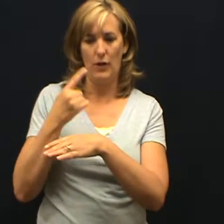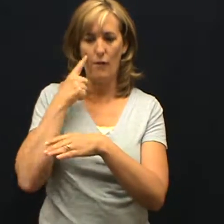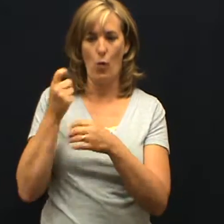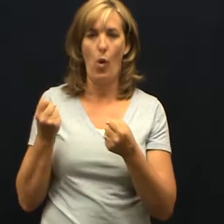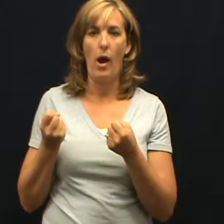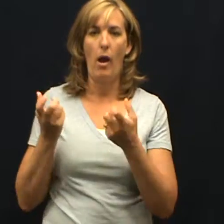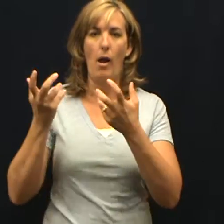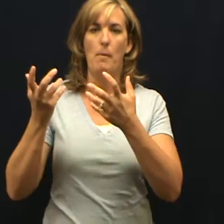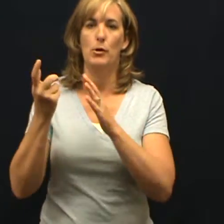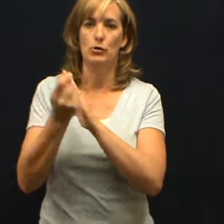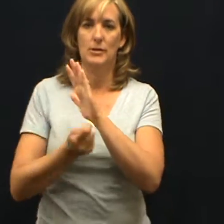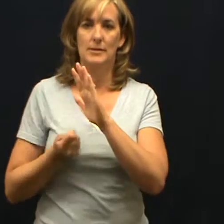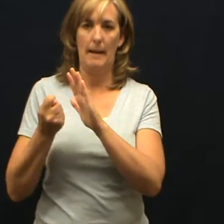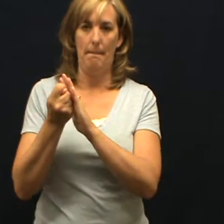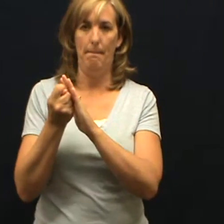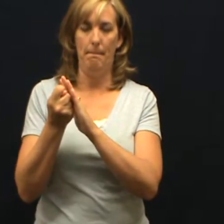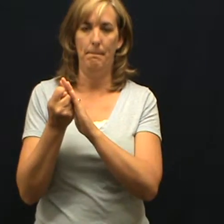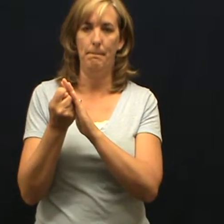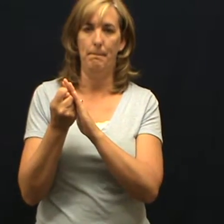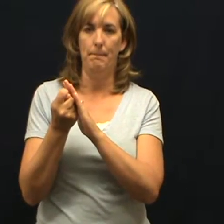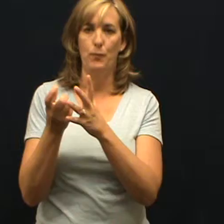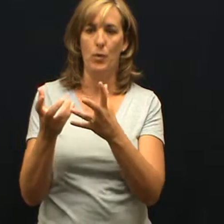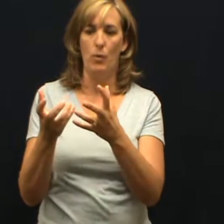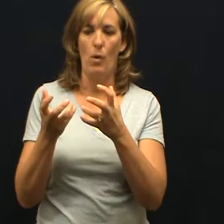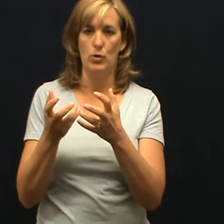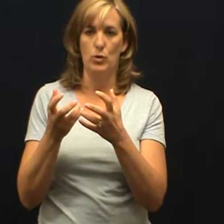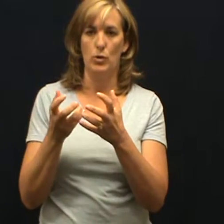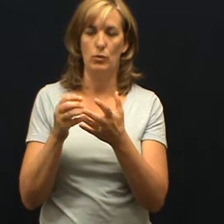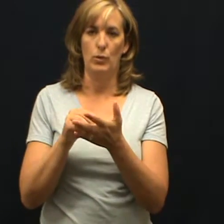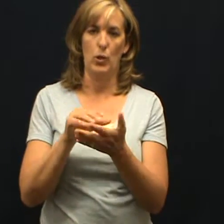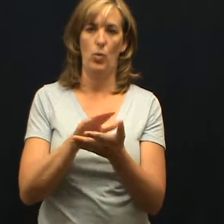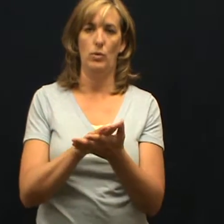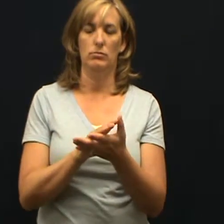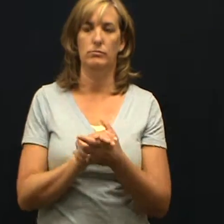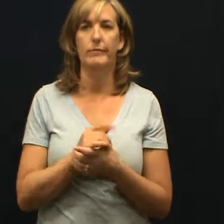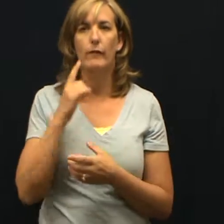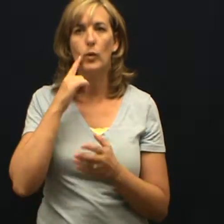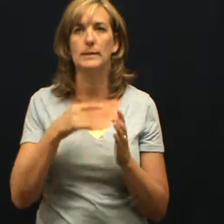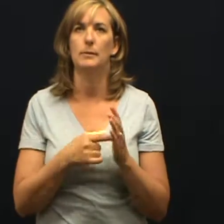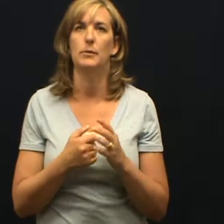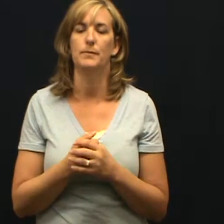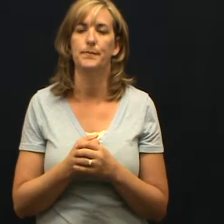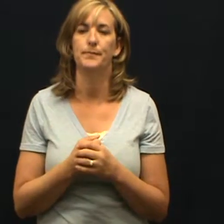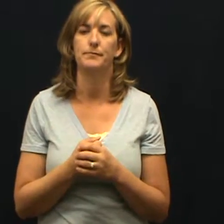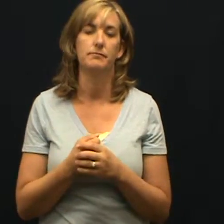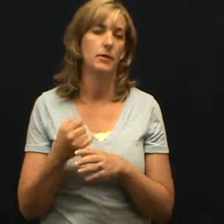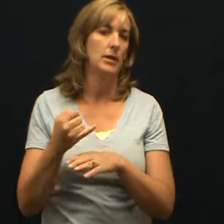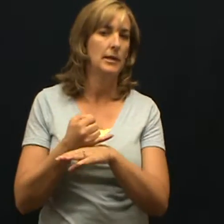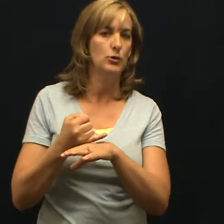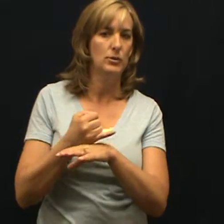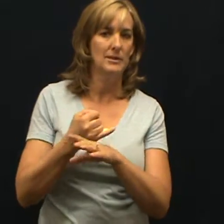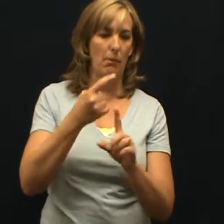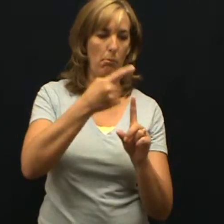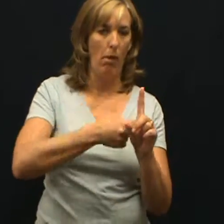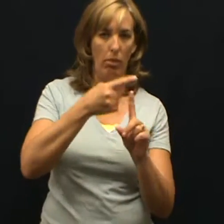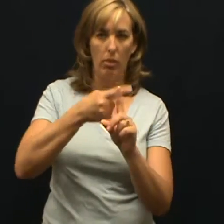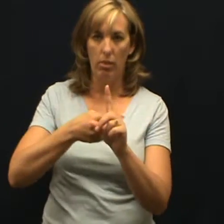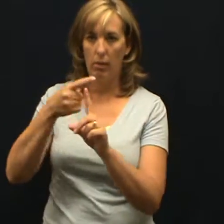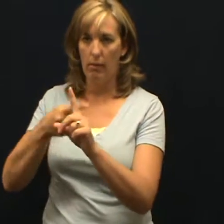time that we want to record it. So if we're going to record, for example, if we're going to record interest every month, we're going to